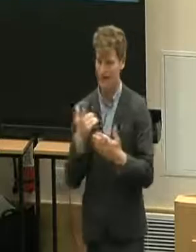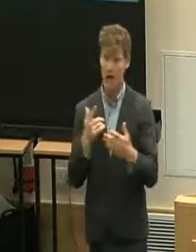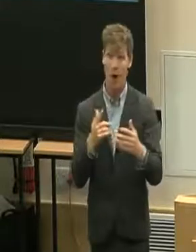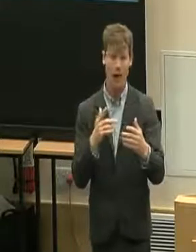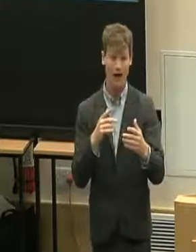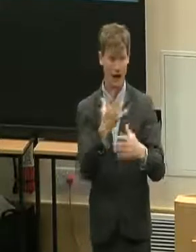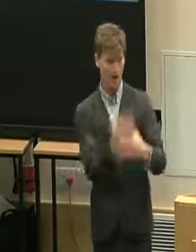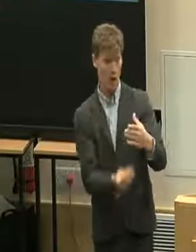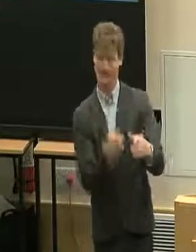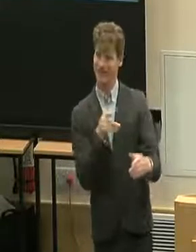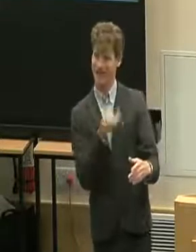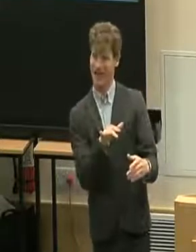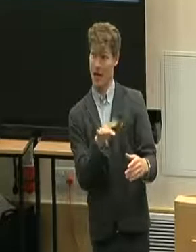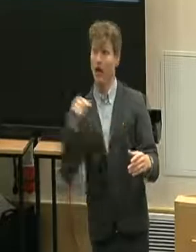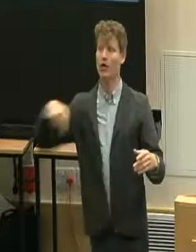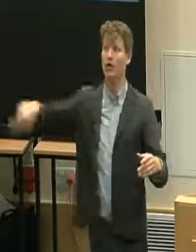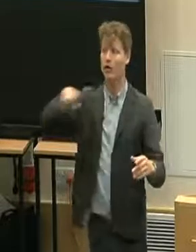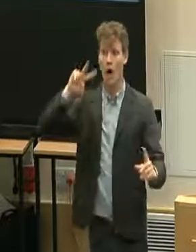impairment that causes disability.